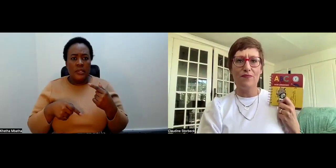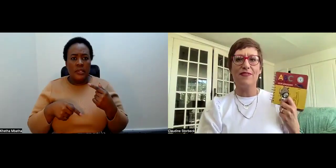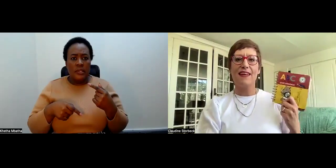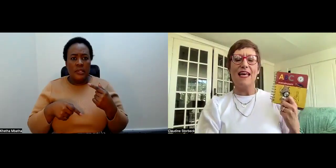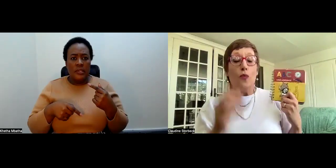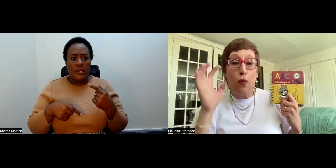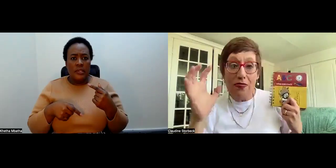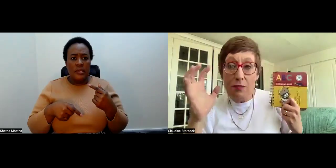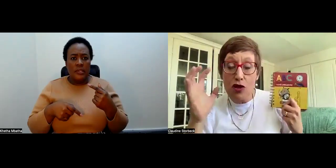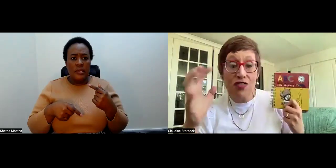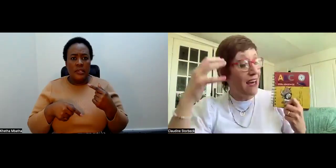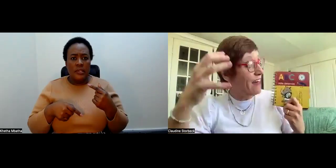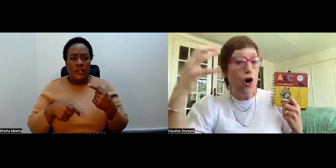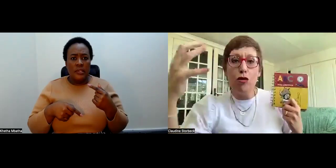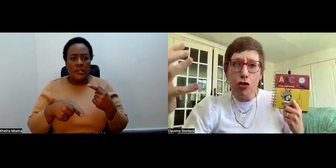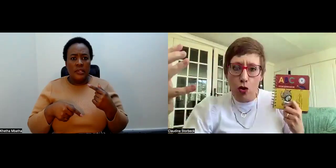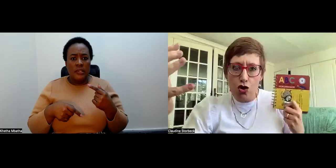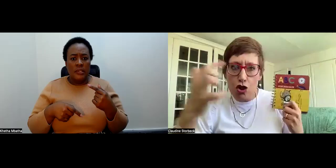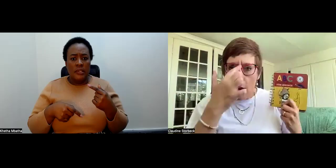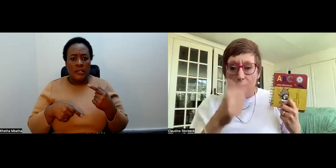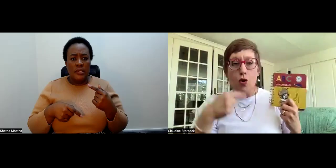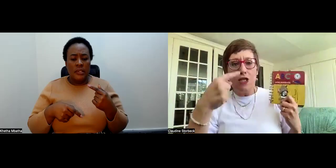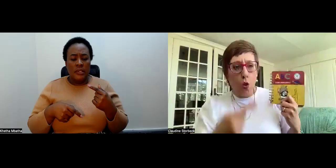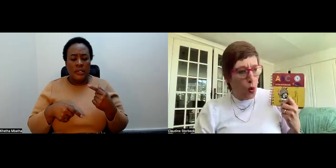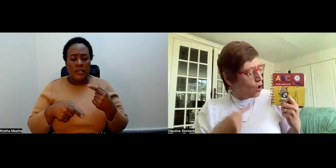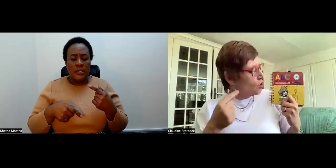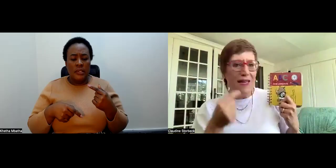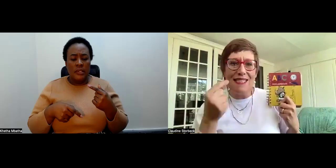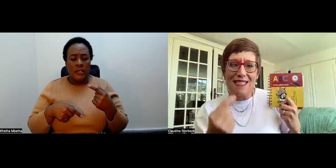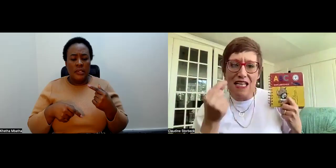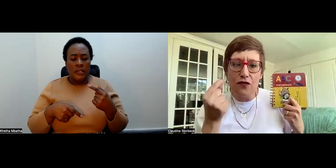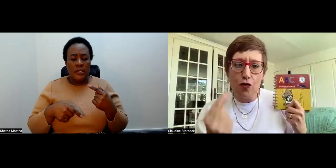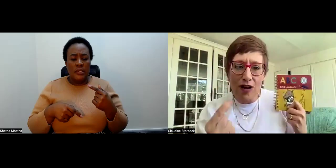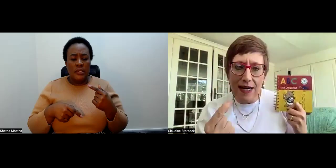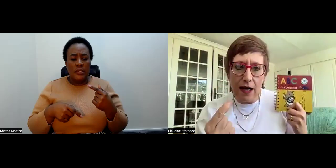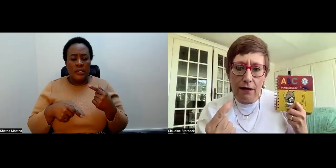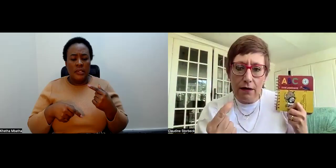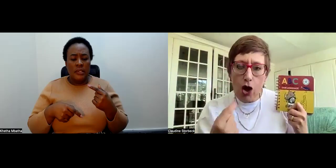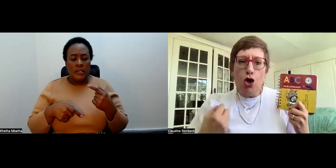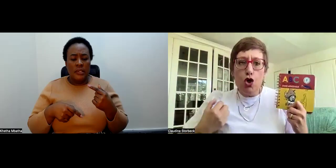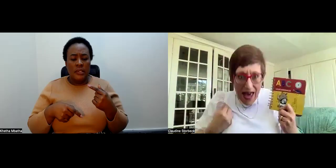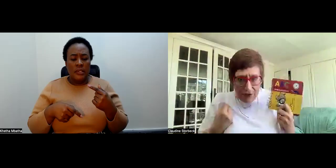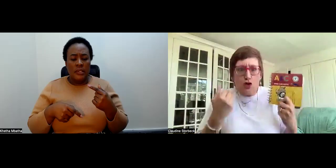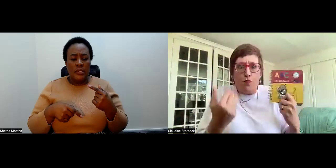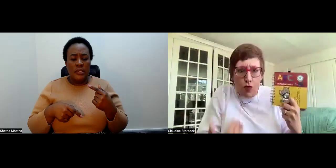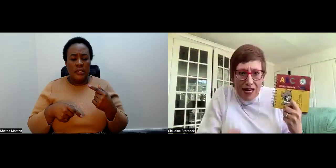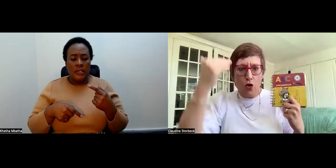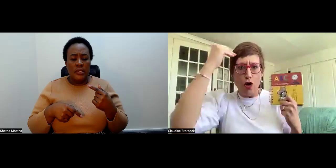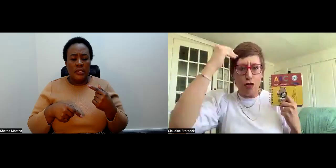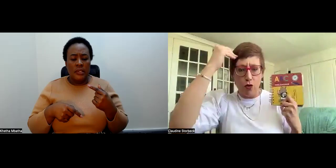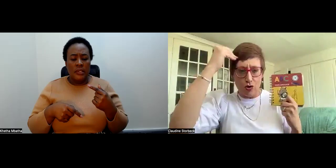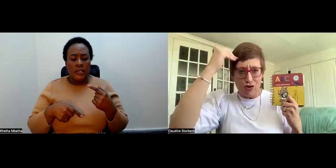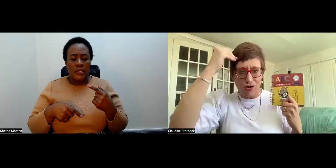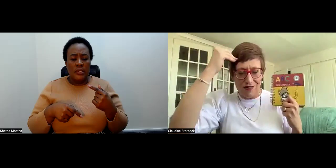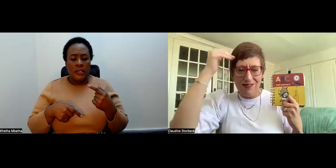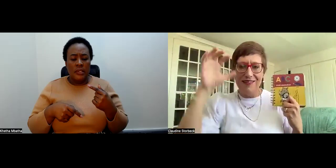There you are. We want them to think their own thoughts because in order to be a successful reader, you have to bring your